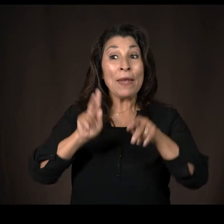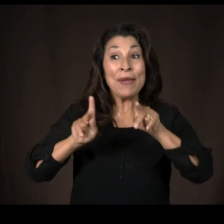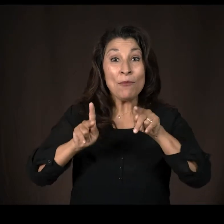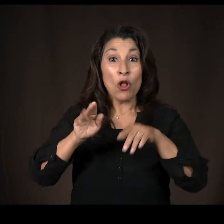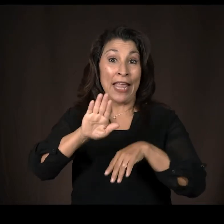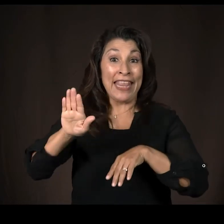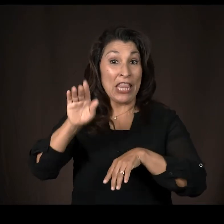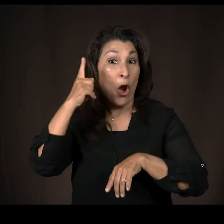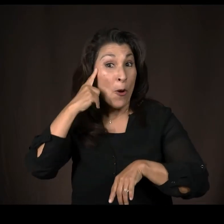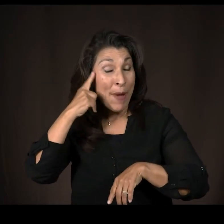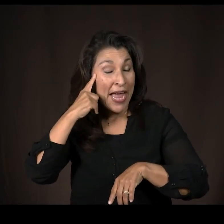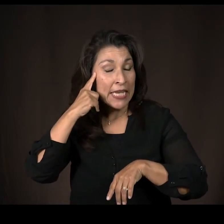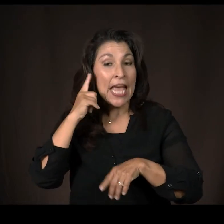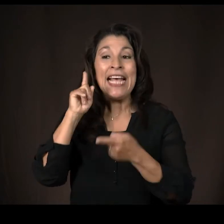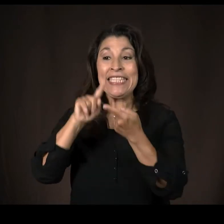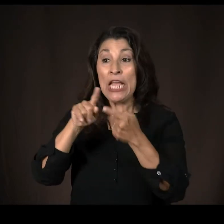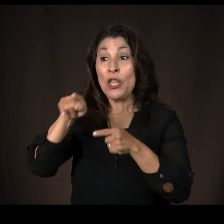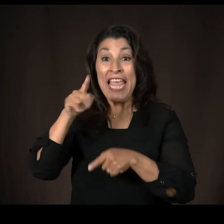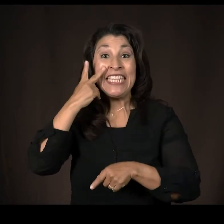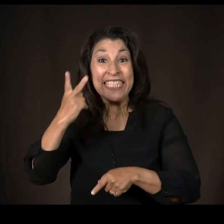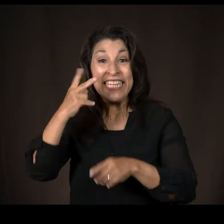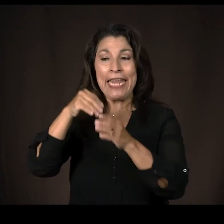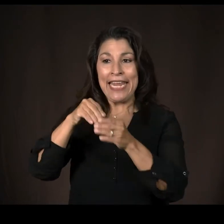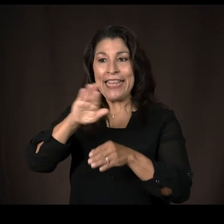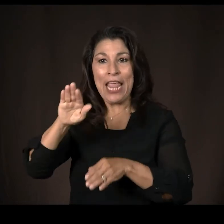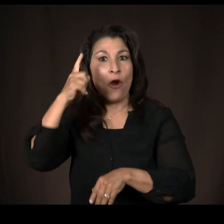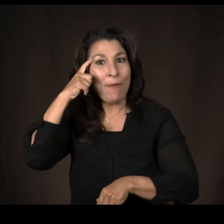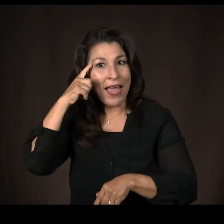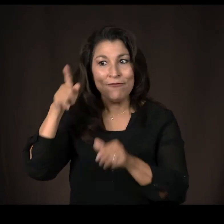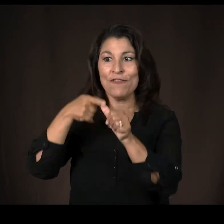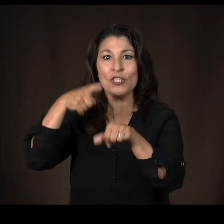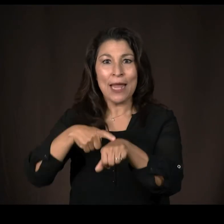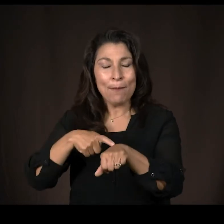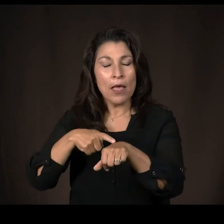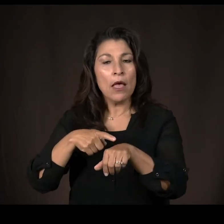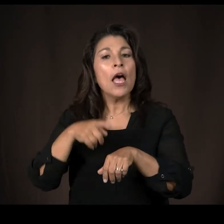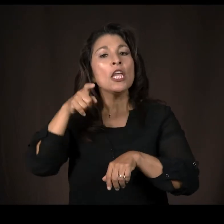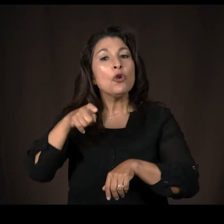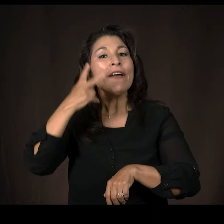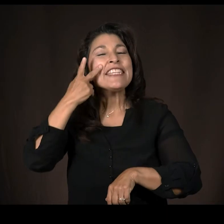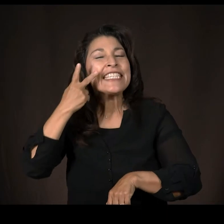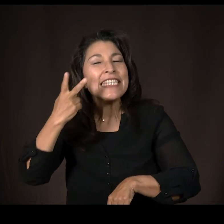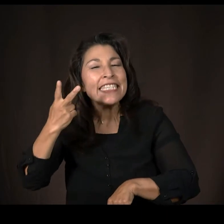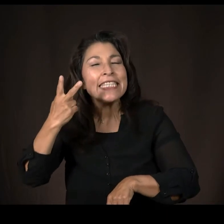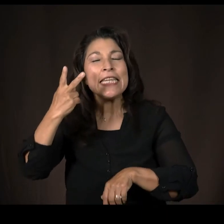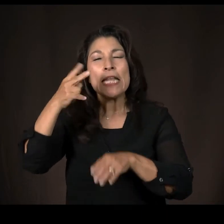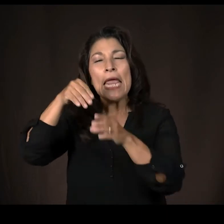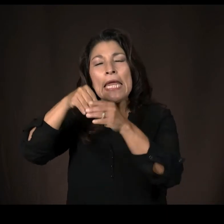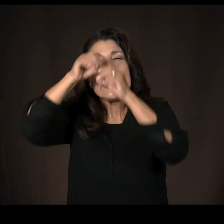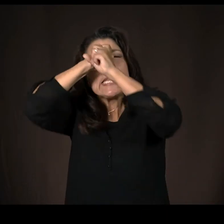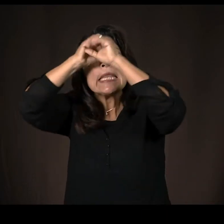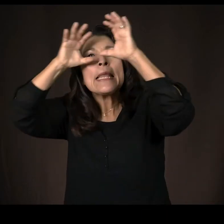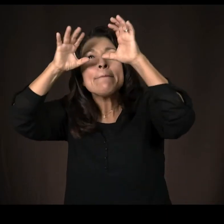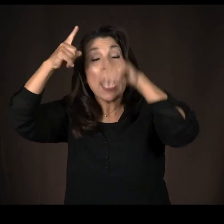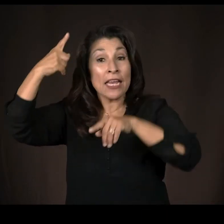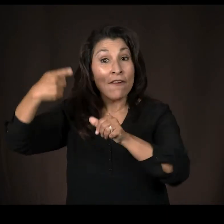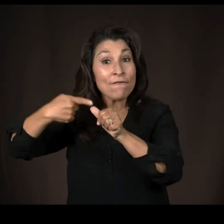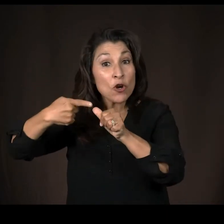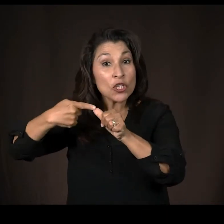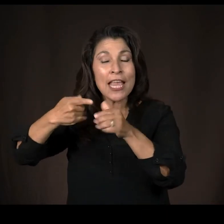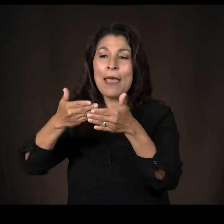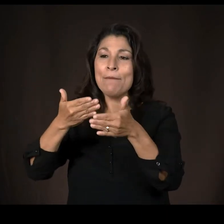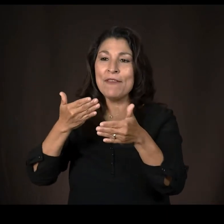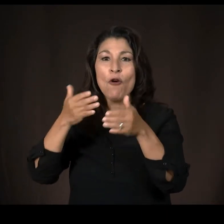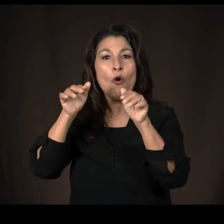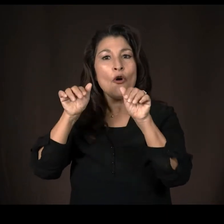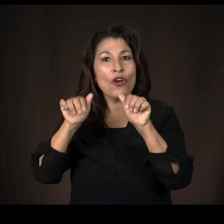in their mind until they see it in their minds for the first time. You have to see it in your mind first before you can